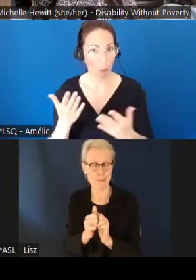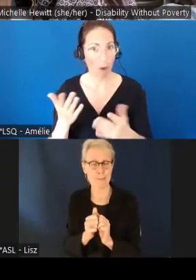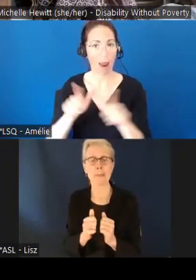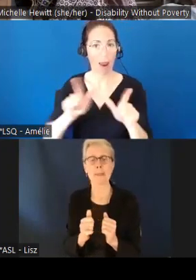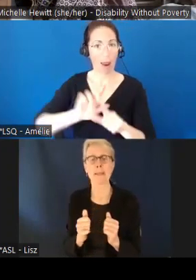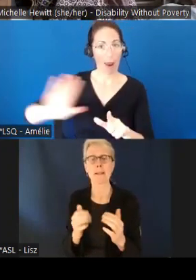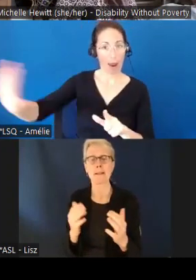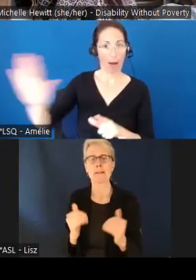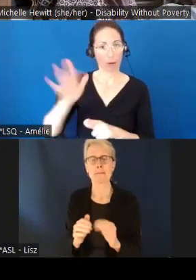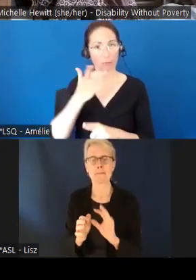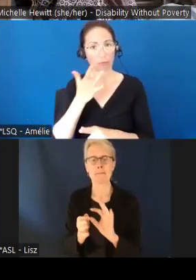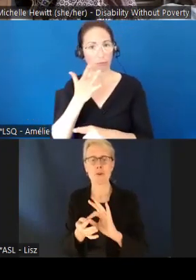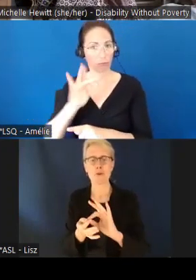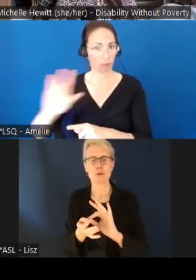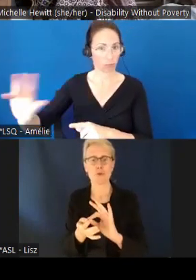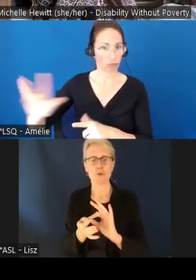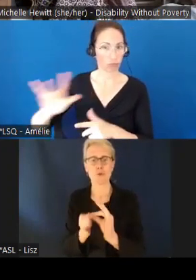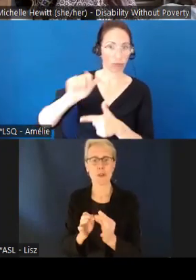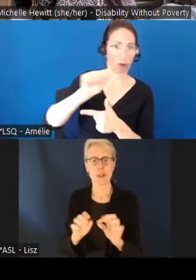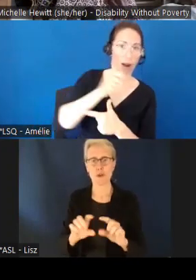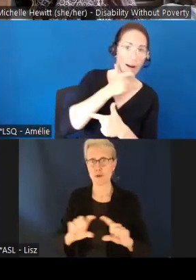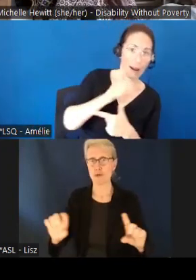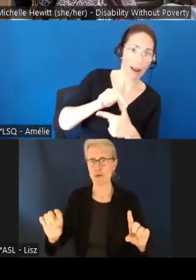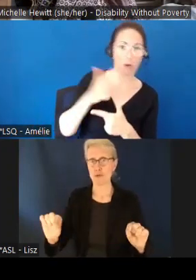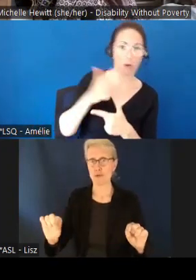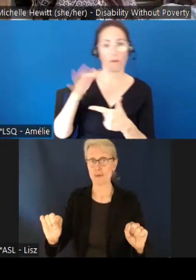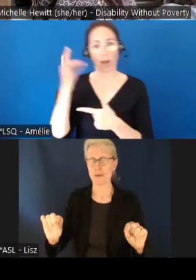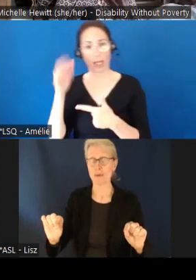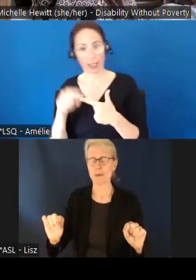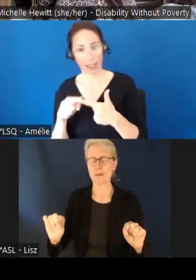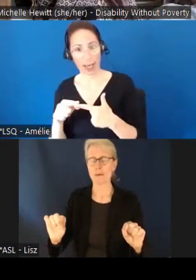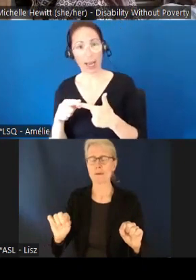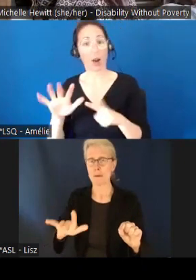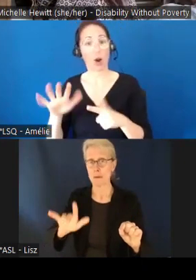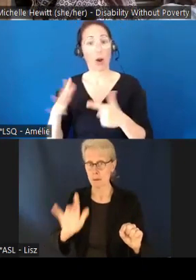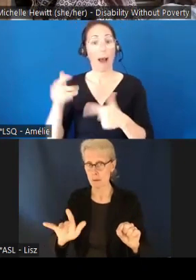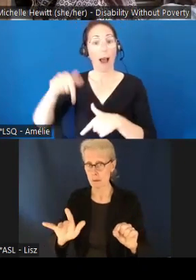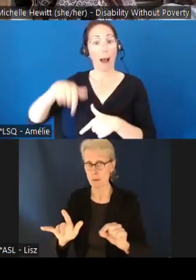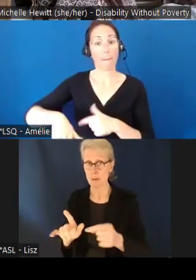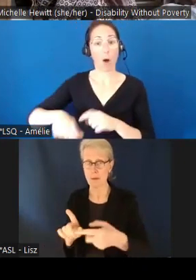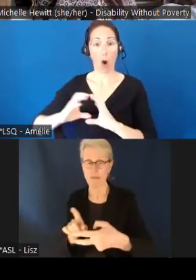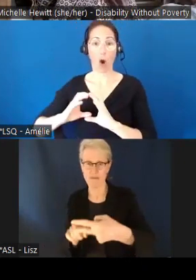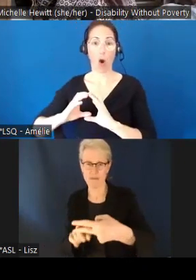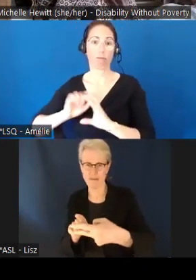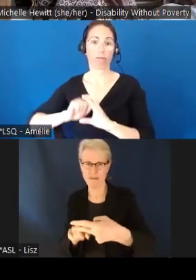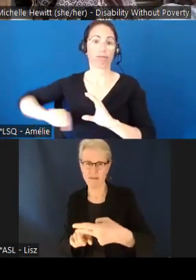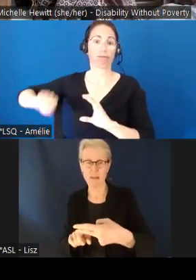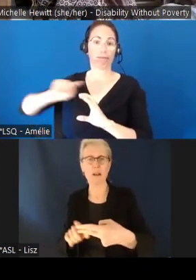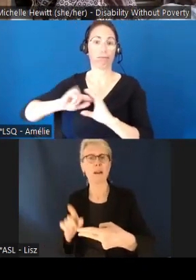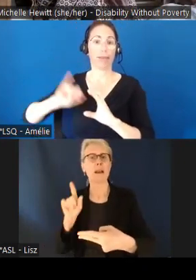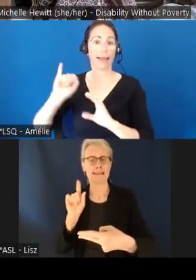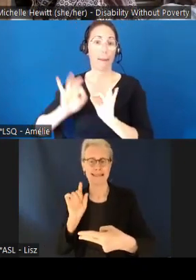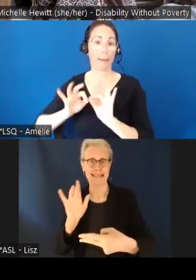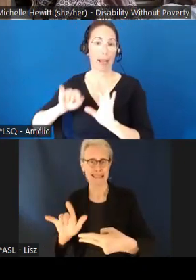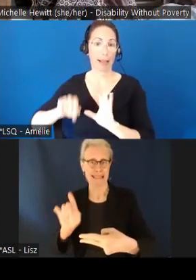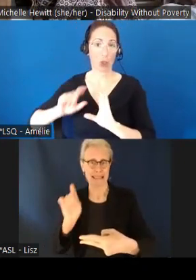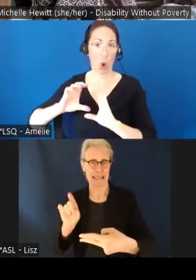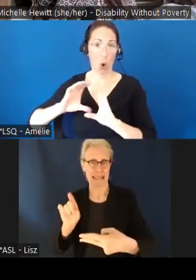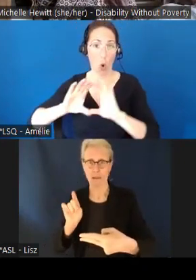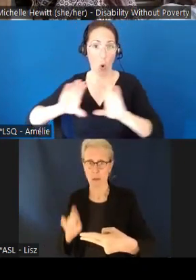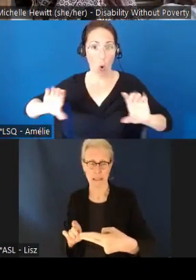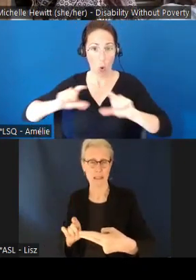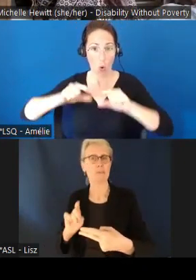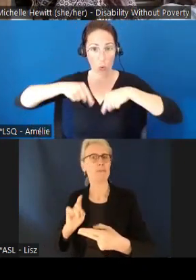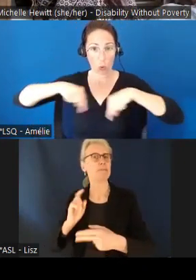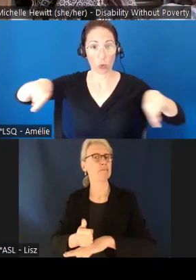the interpretation option on your Zoom menu. Once you select this option, you will not need to change the language settings